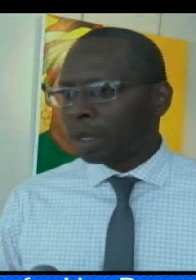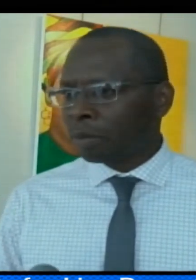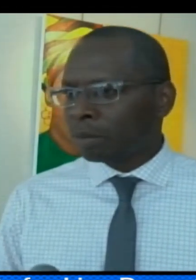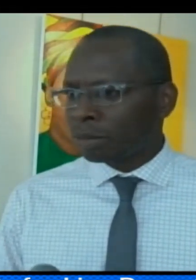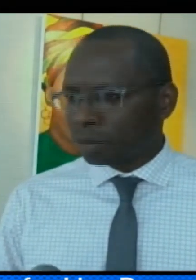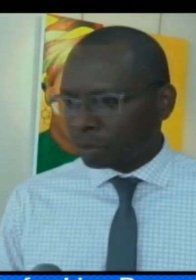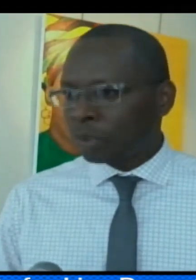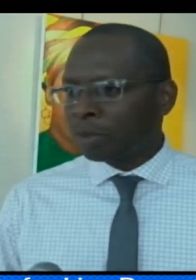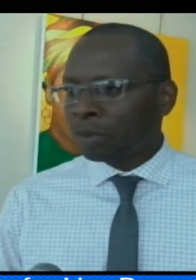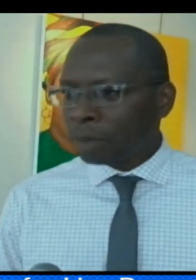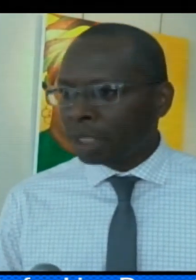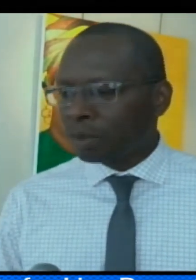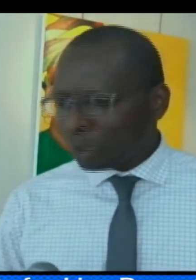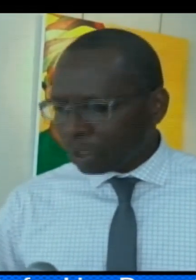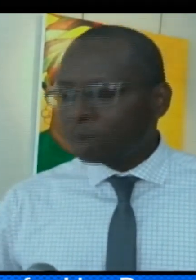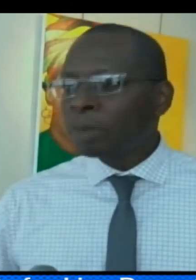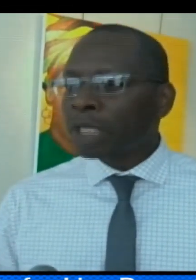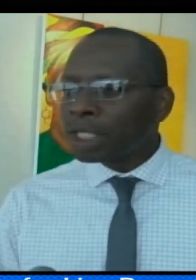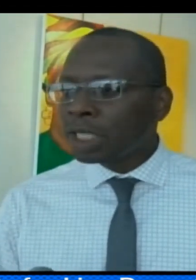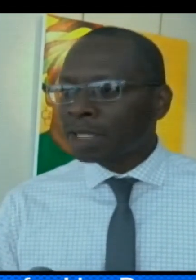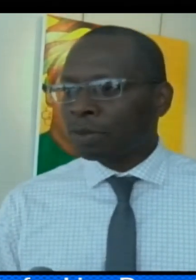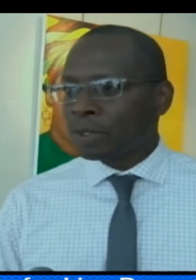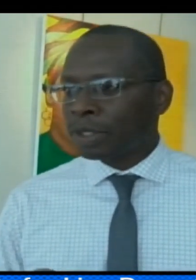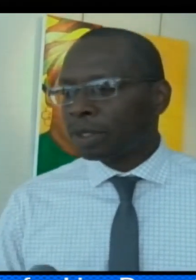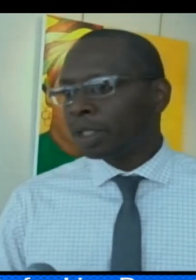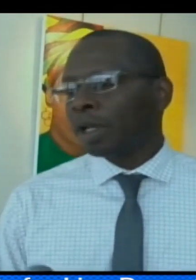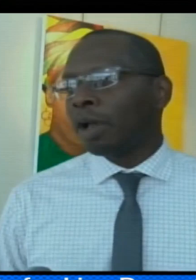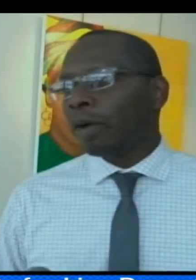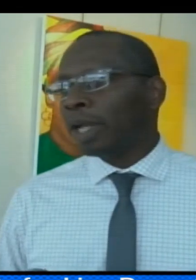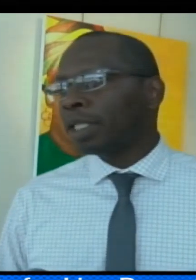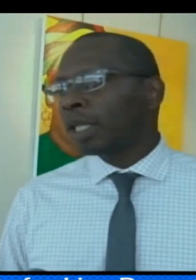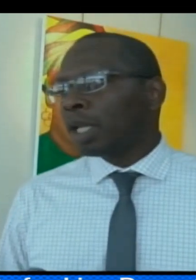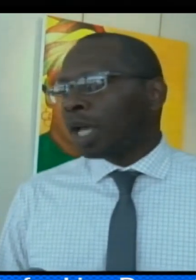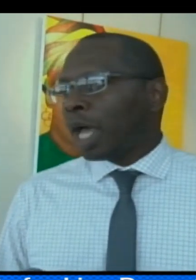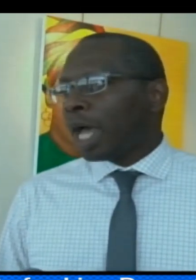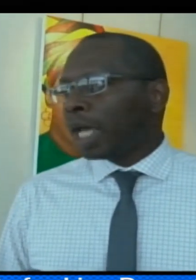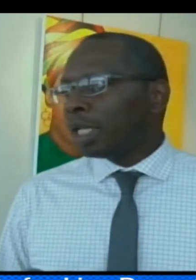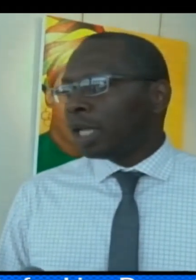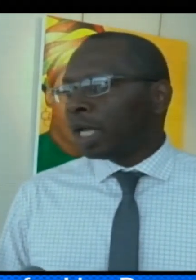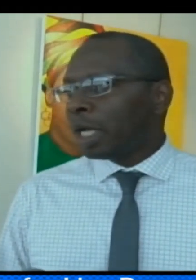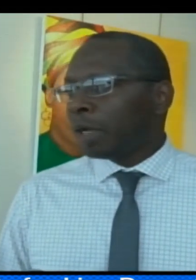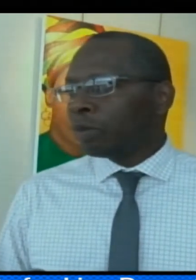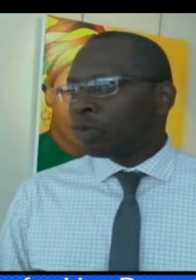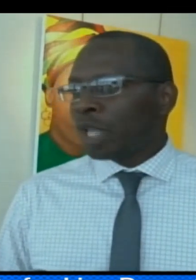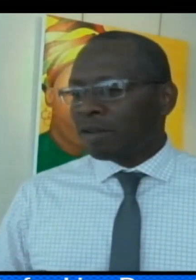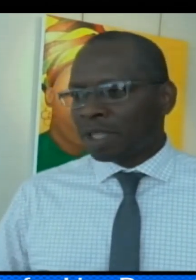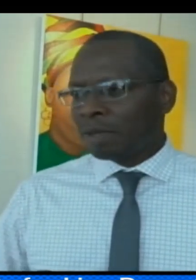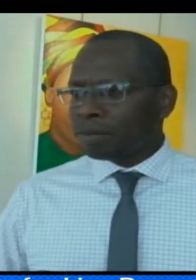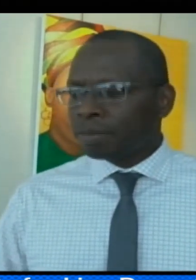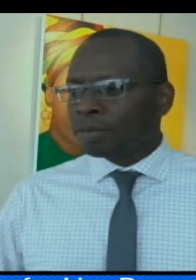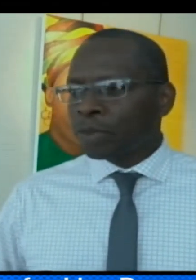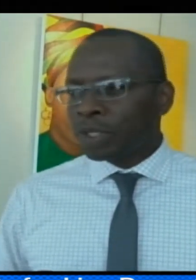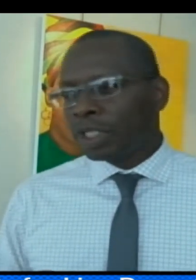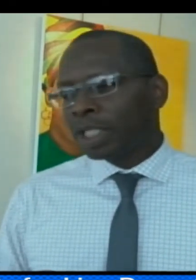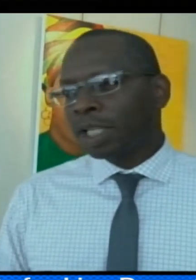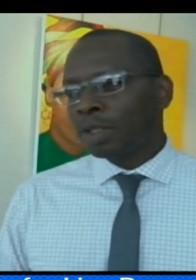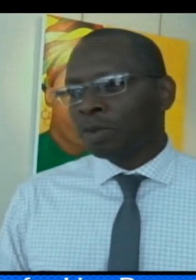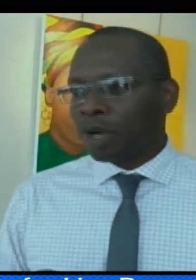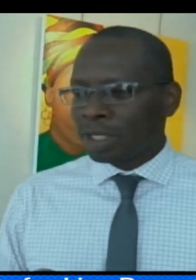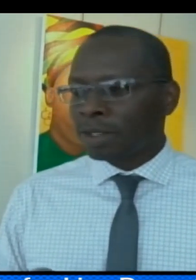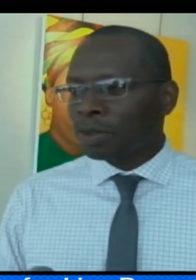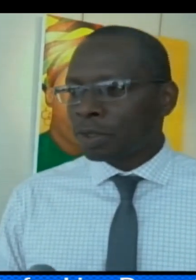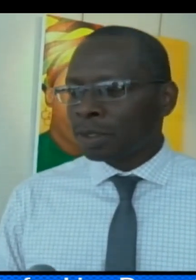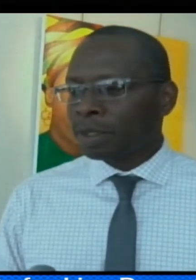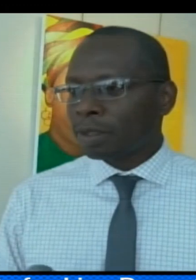disease would be potentially exposed. All right, and we have set up procedures here